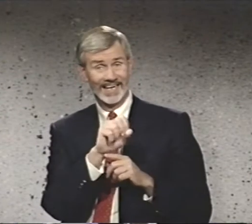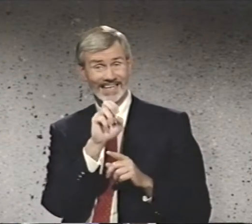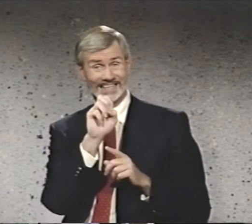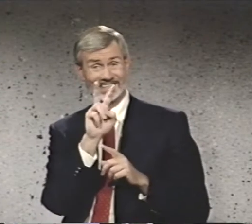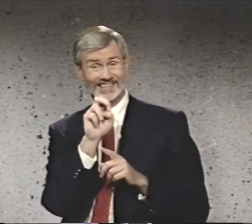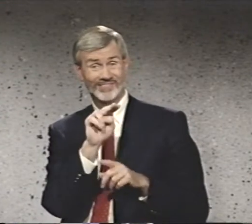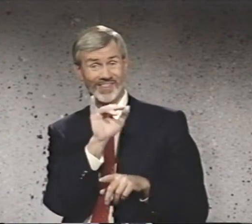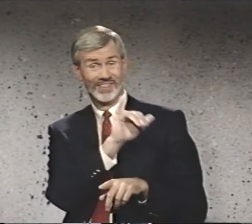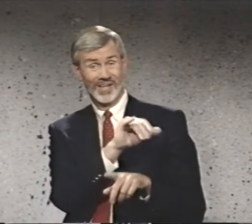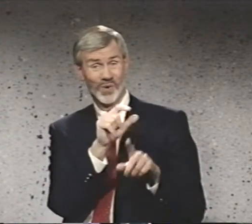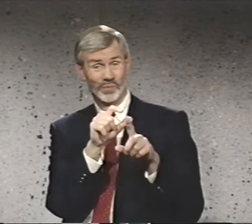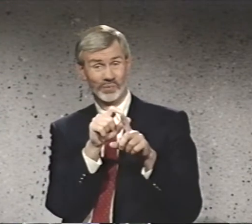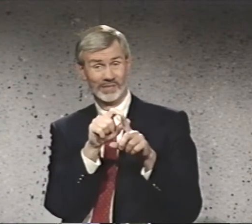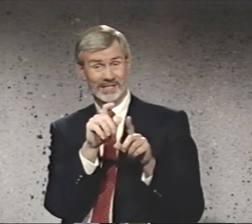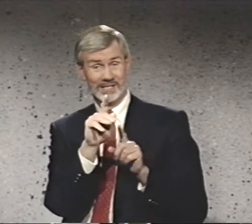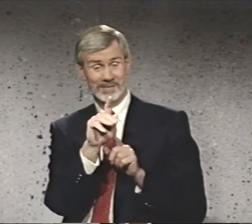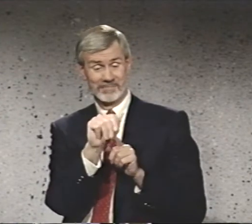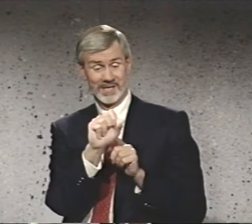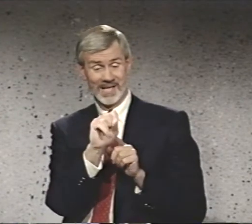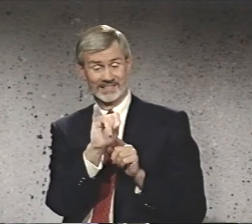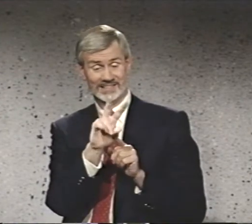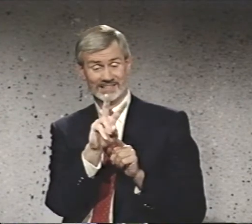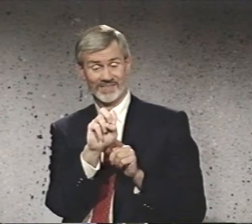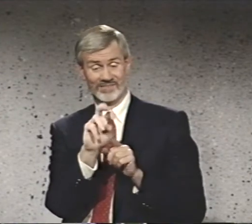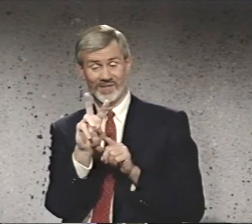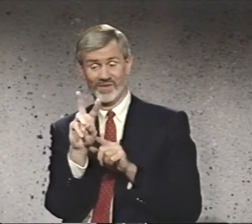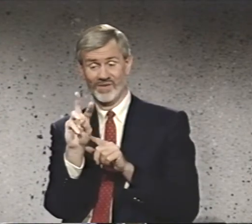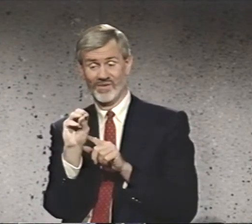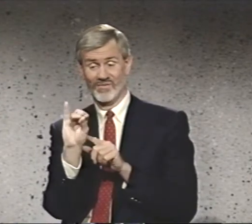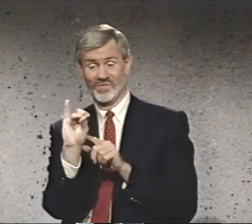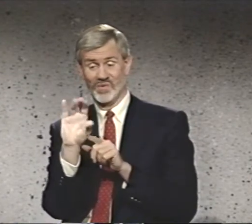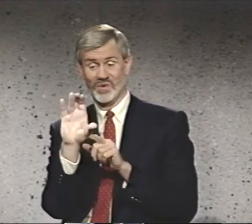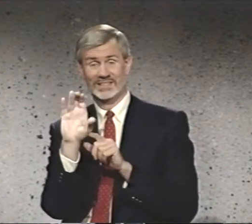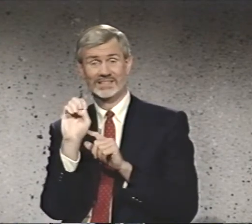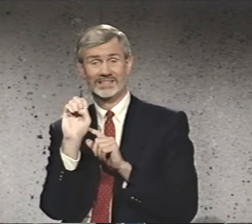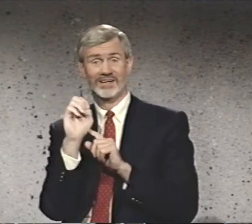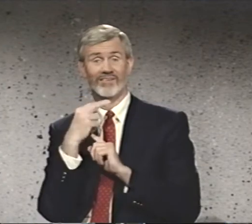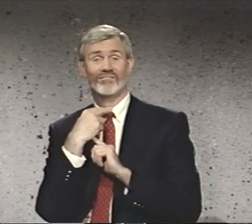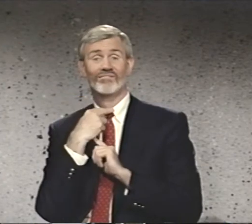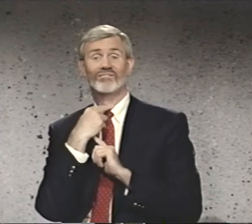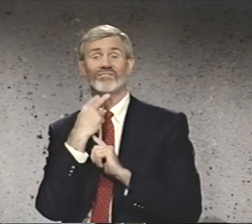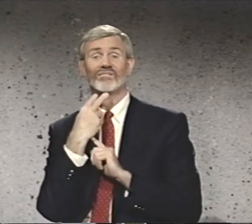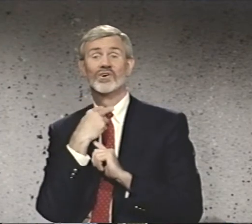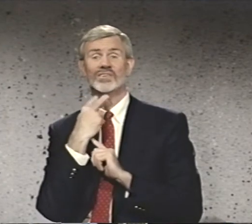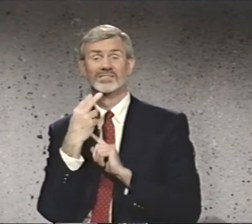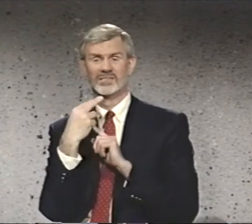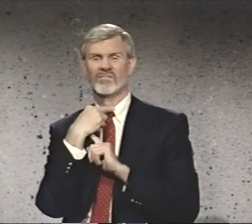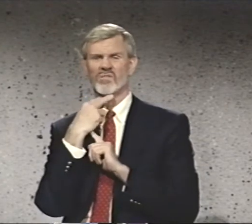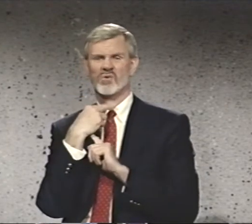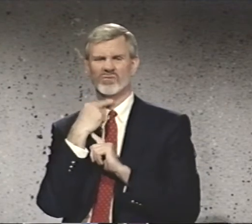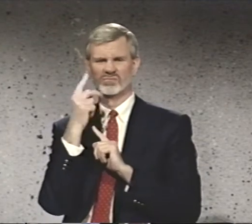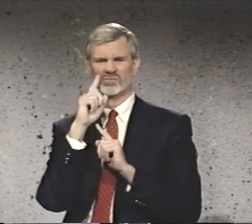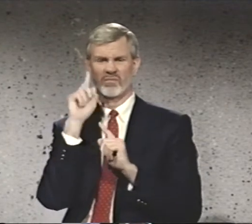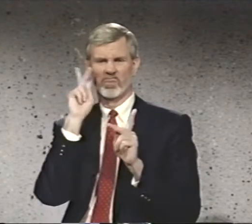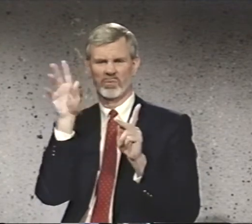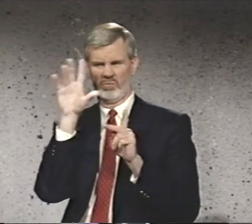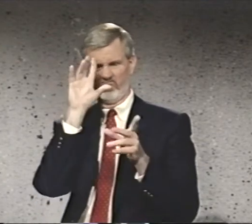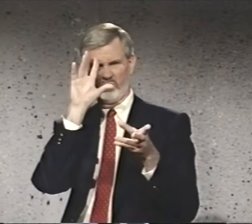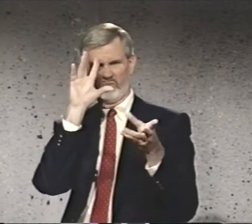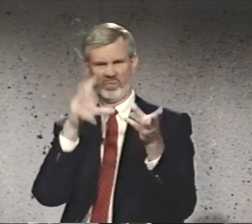Yes, even those words, passive voice, if you use the sign voice, that will make no sense